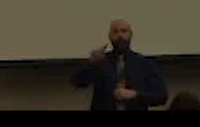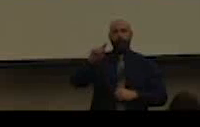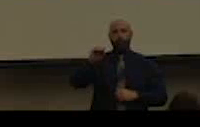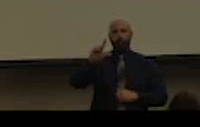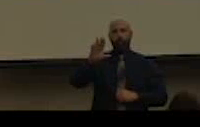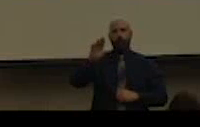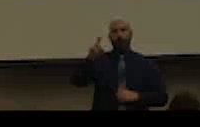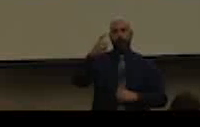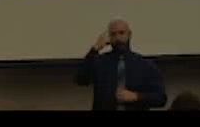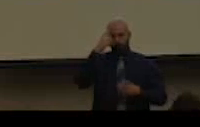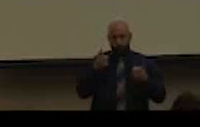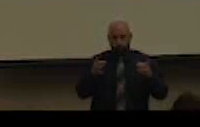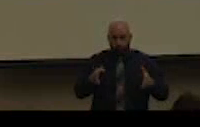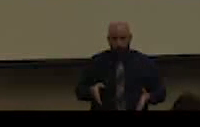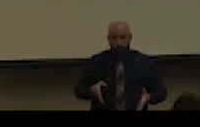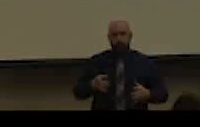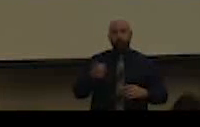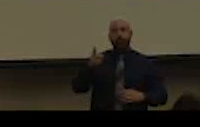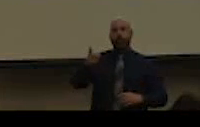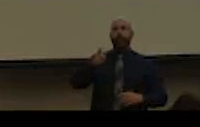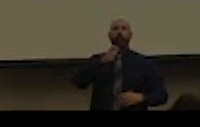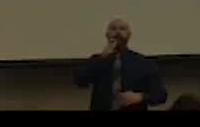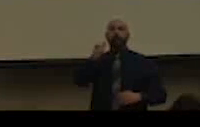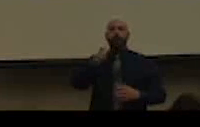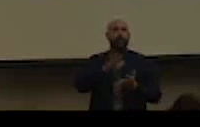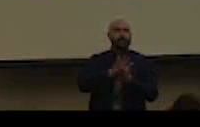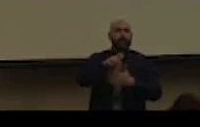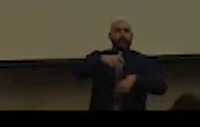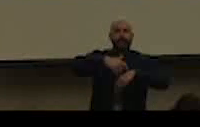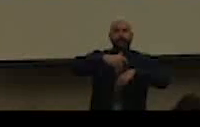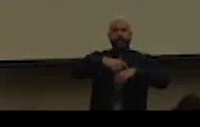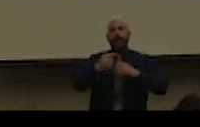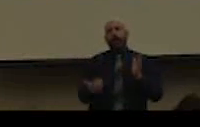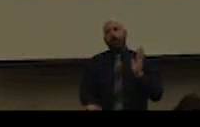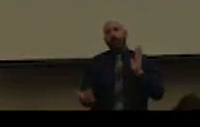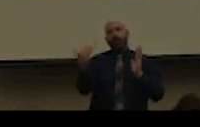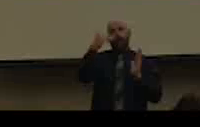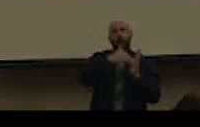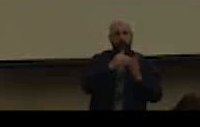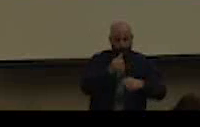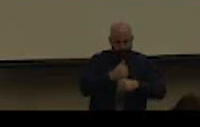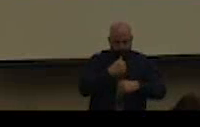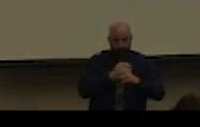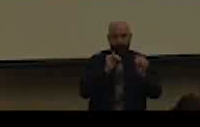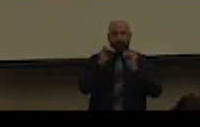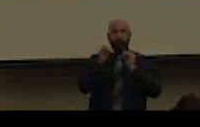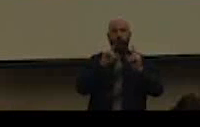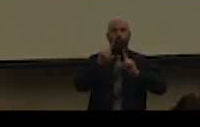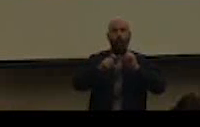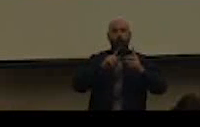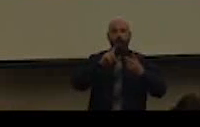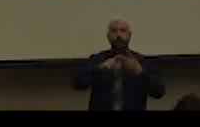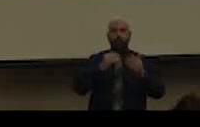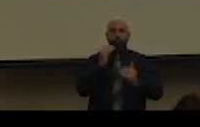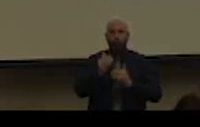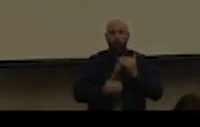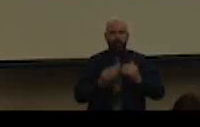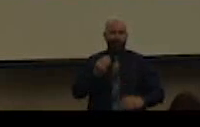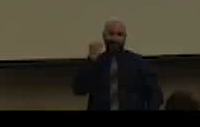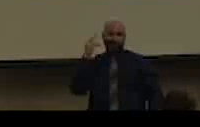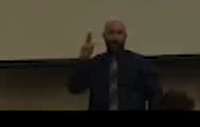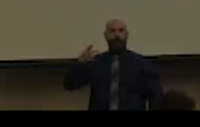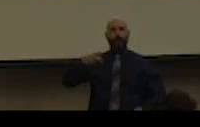not spending time recreating interview questions or processes, just things that eat up time when you are a small